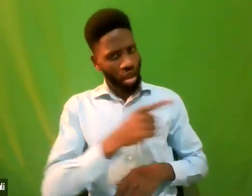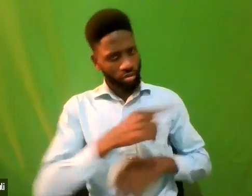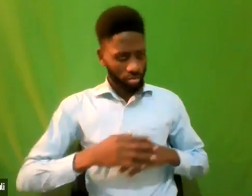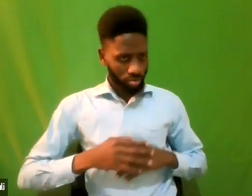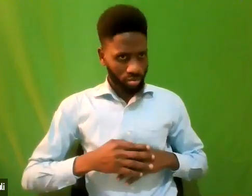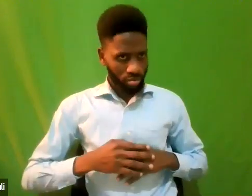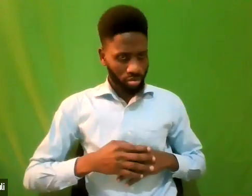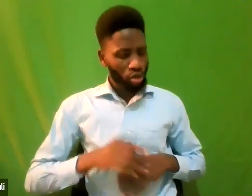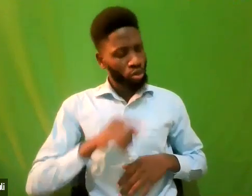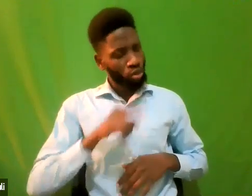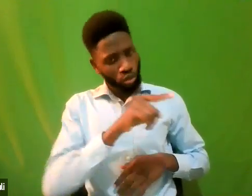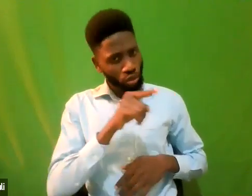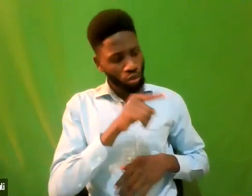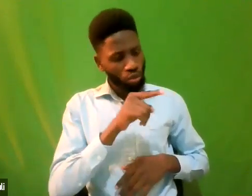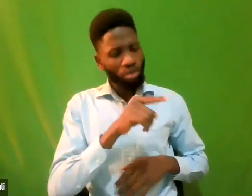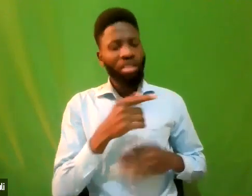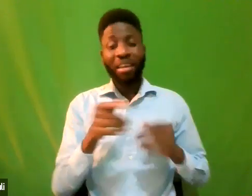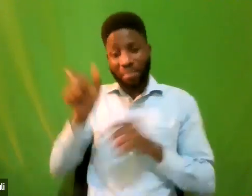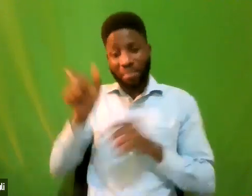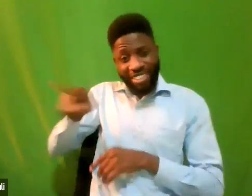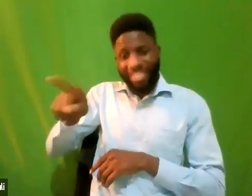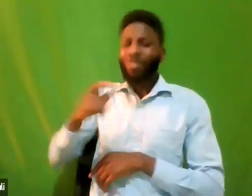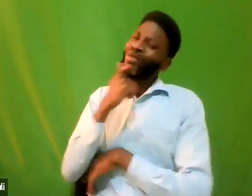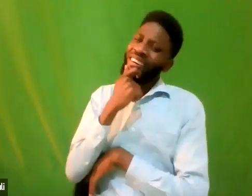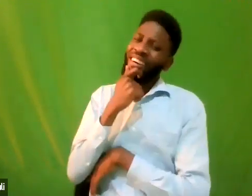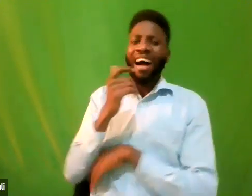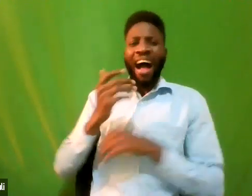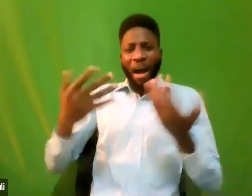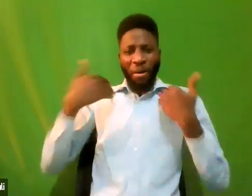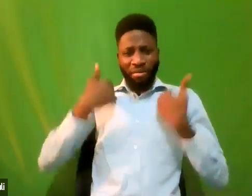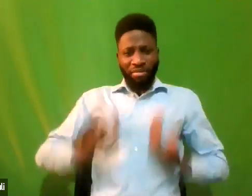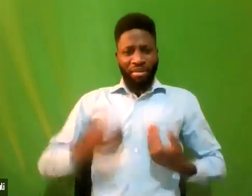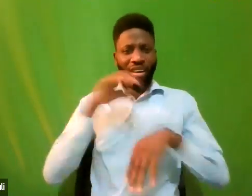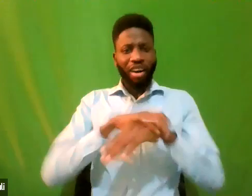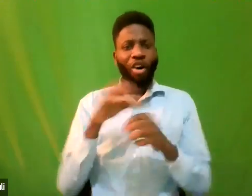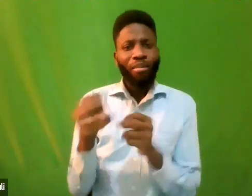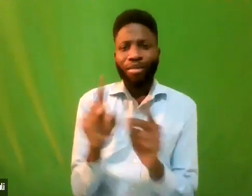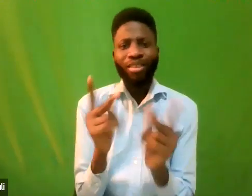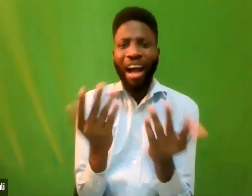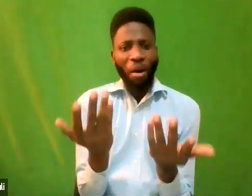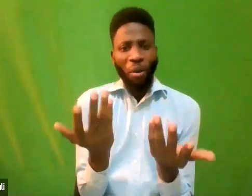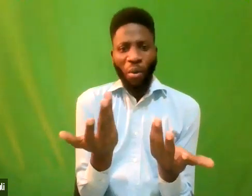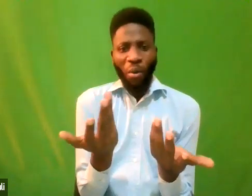the person wondered, how did she get that opportunity? And I really wanted to oppress